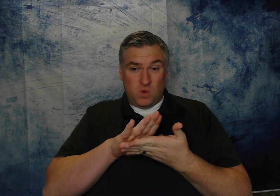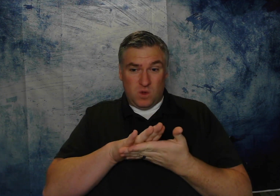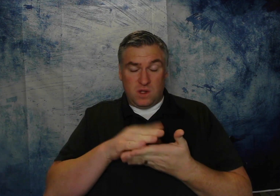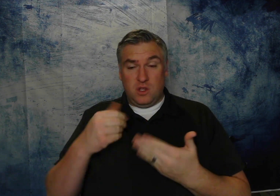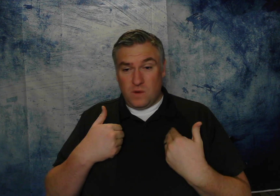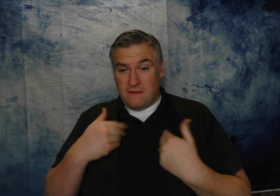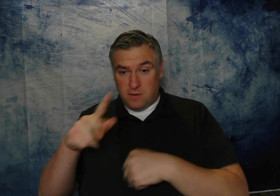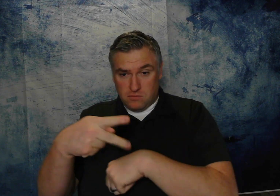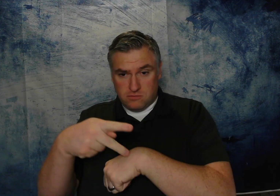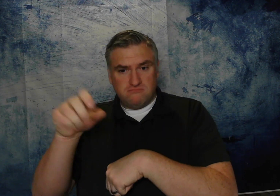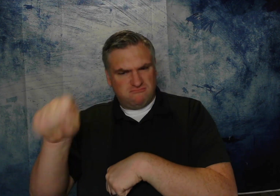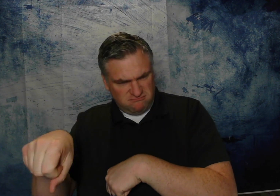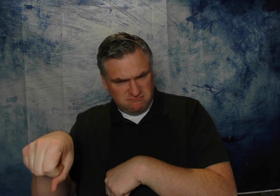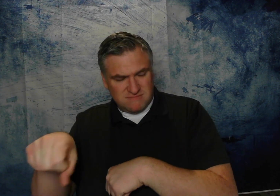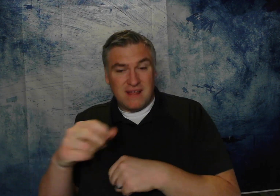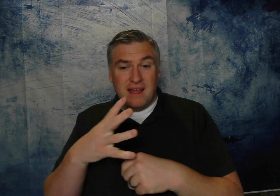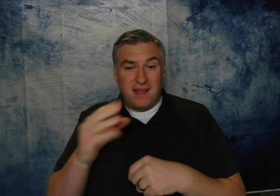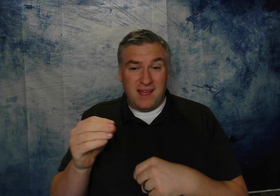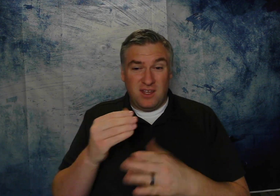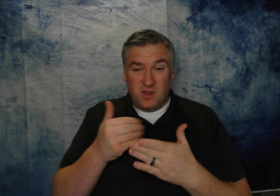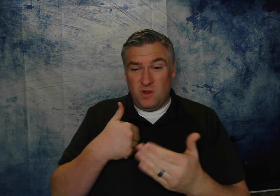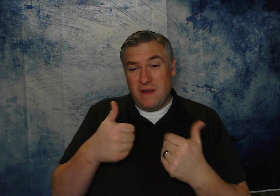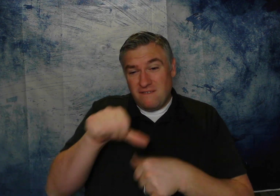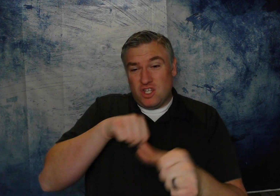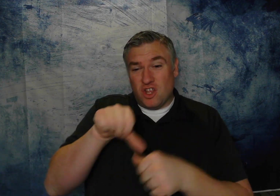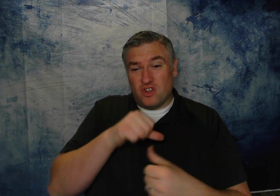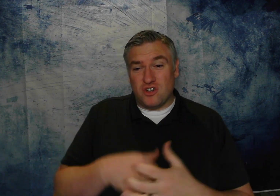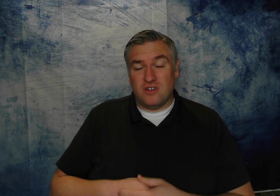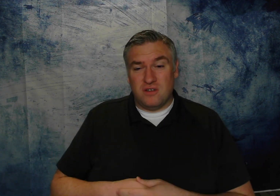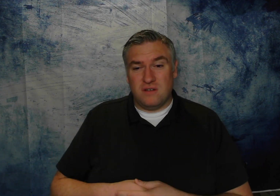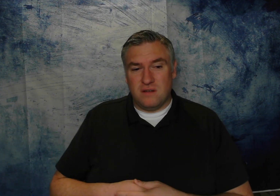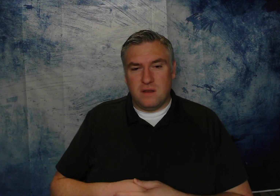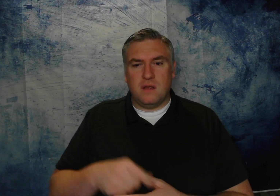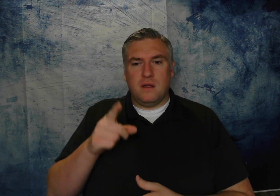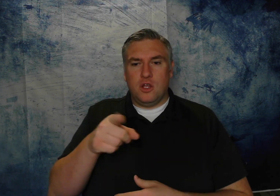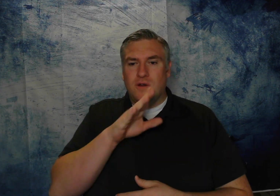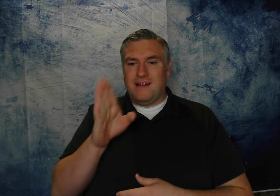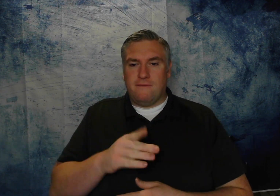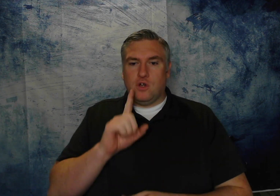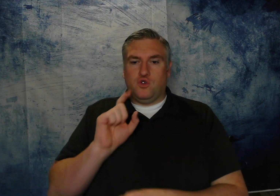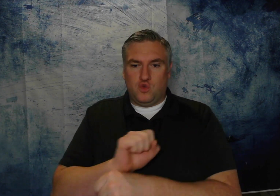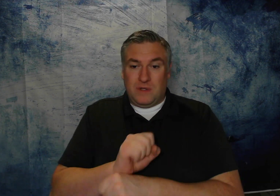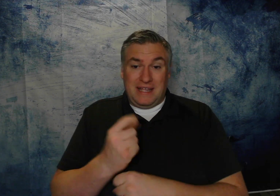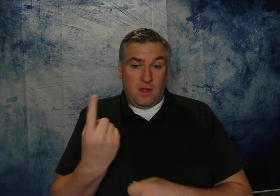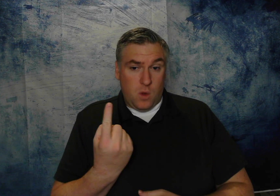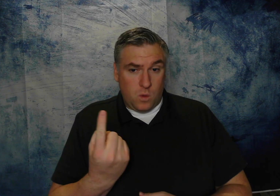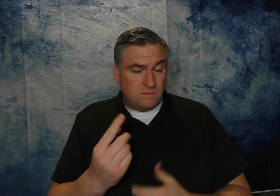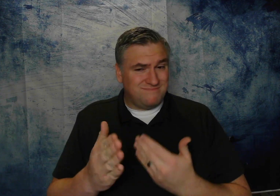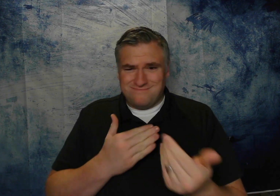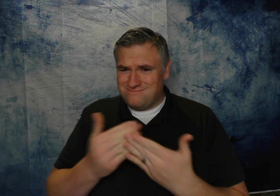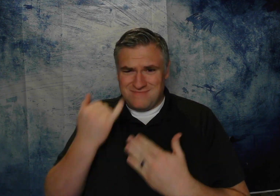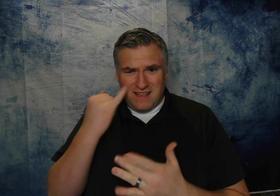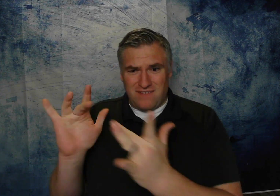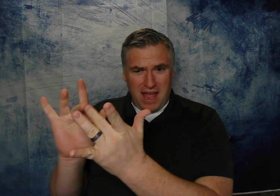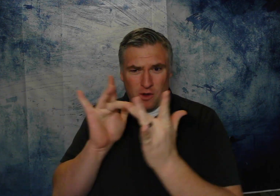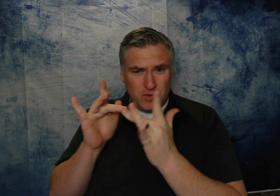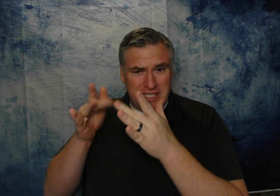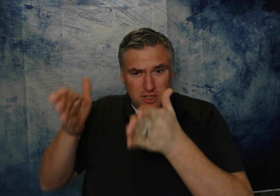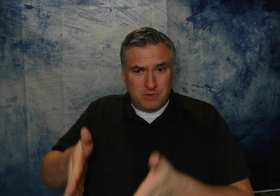need. In school, you have the principal, of course, but you also have each other. You're never truly alone.